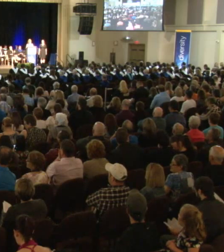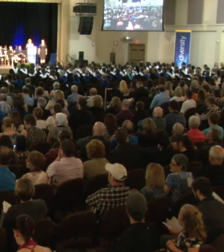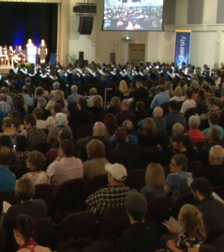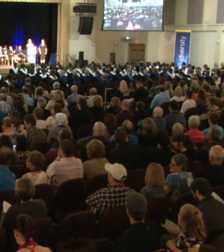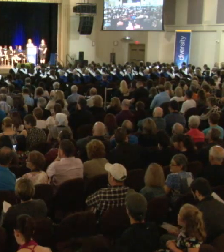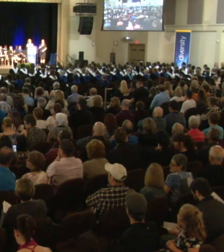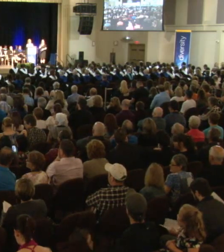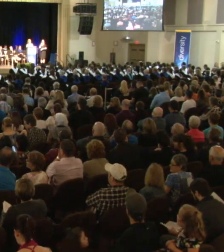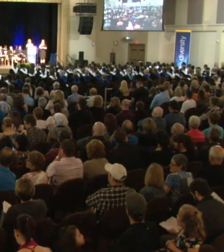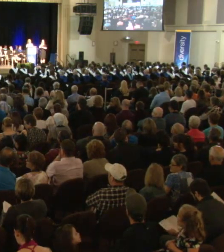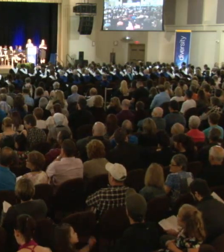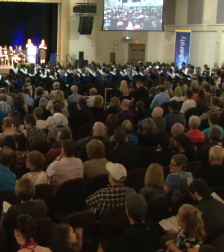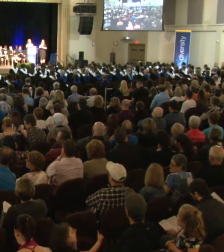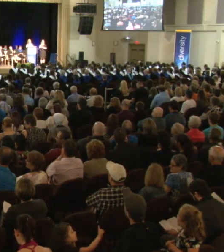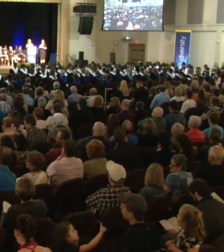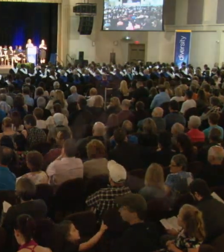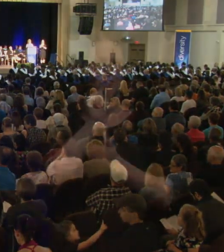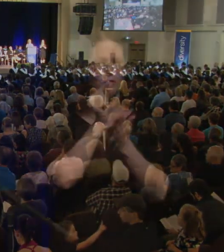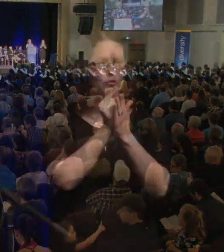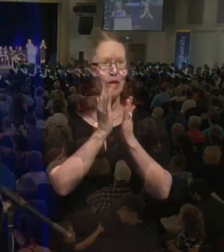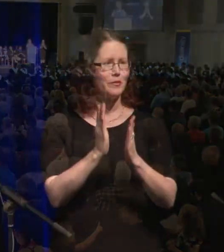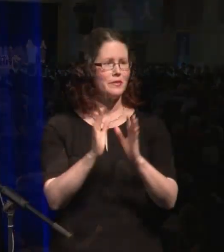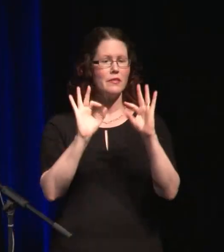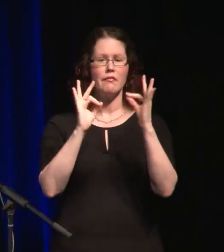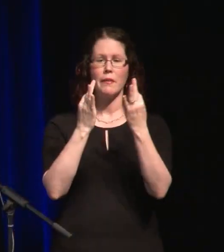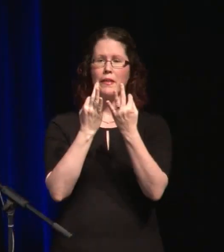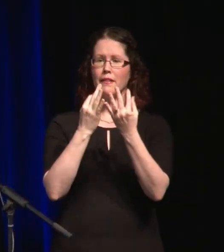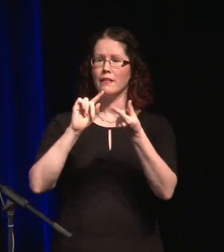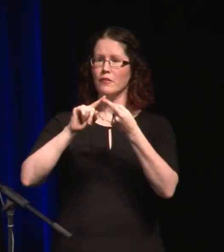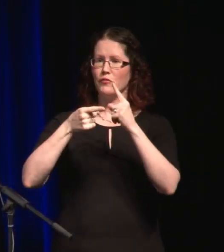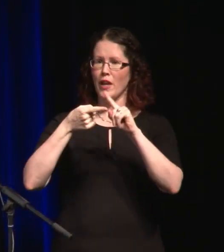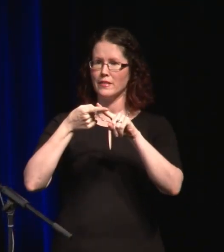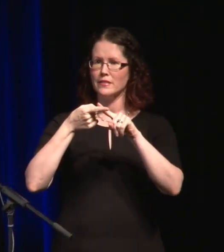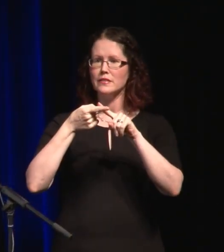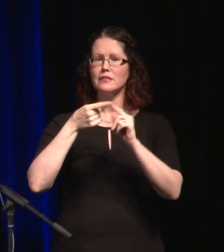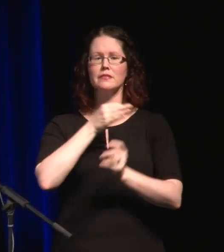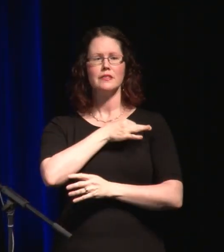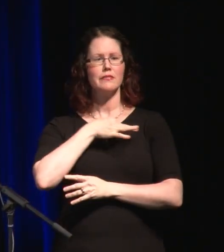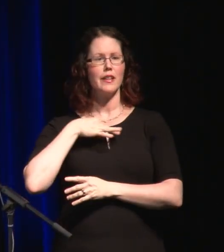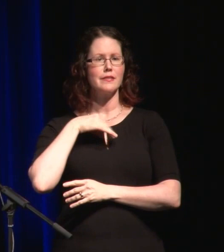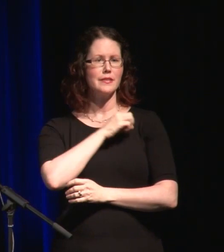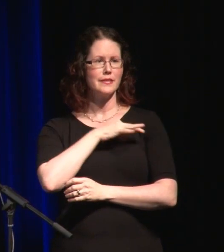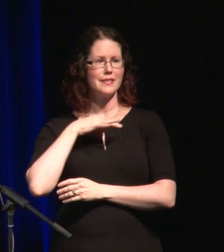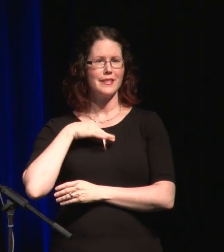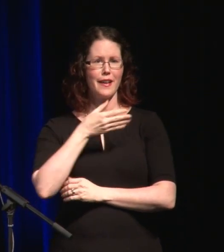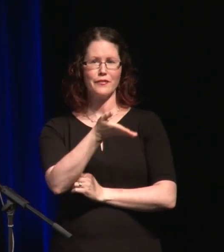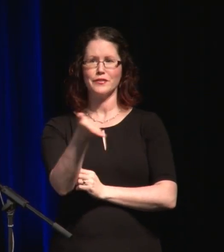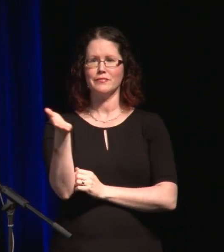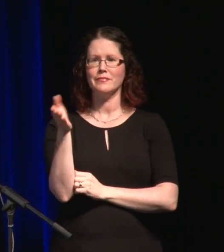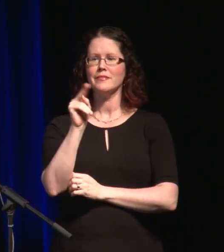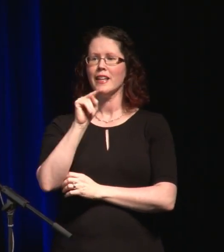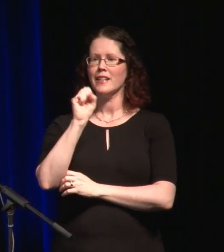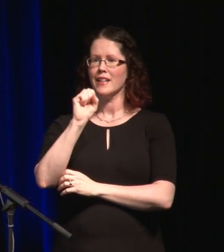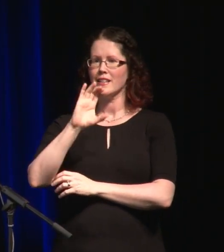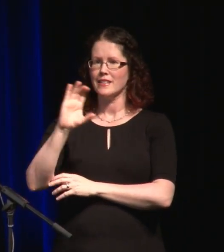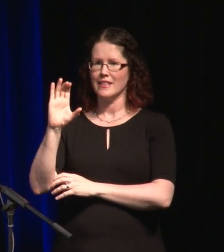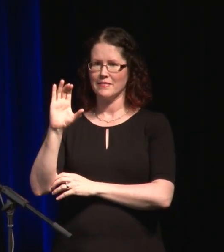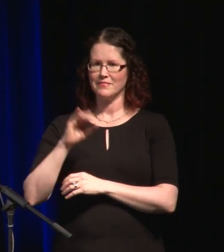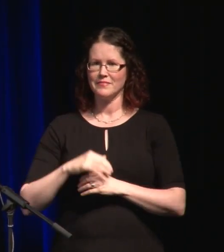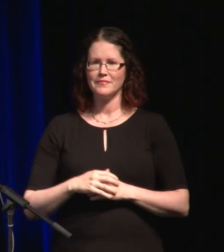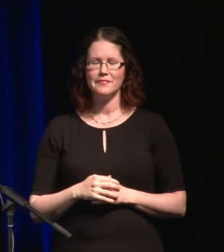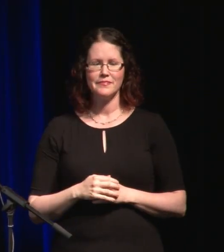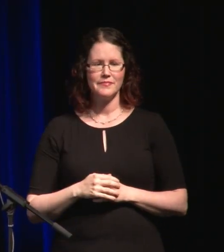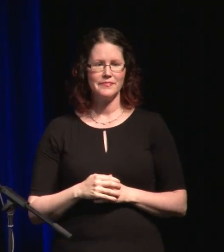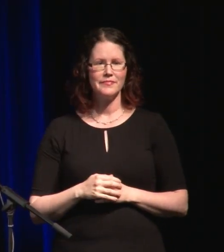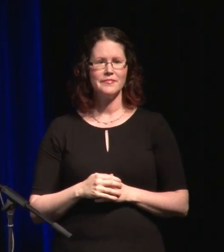Good afternoon, graduates, family, friends, faculty and staff of Nova Scotia Community College,